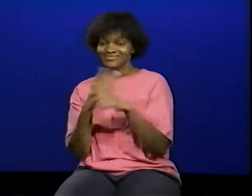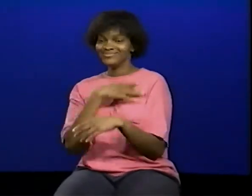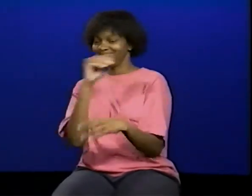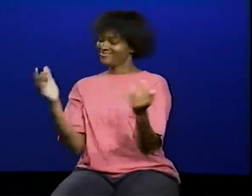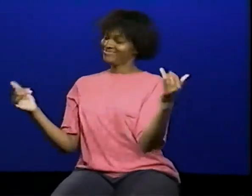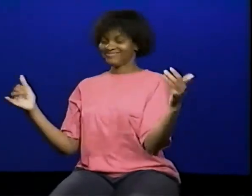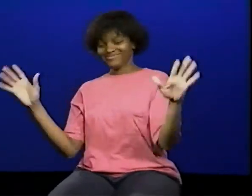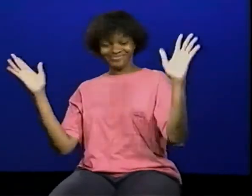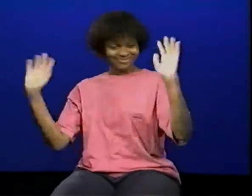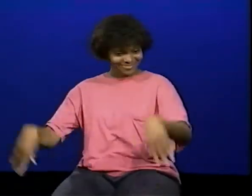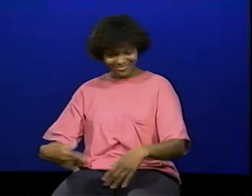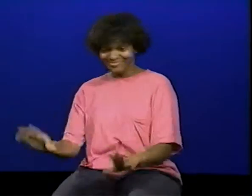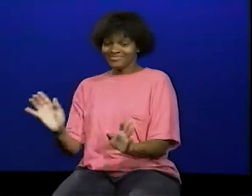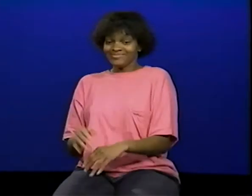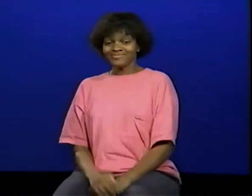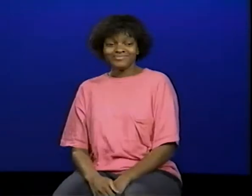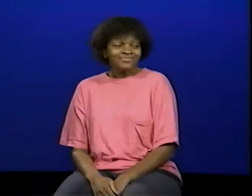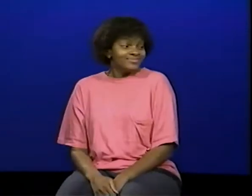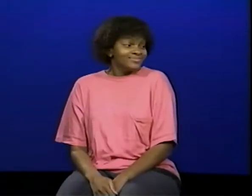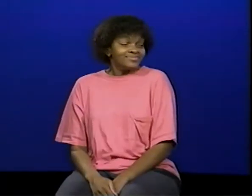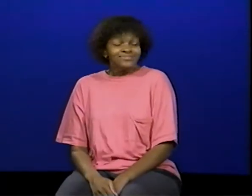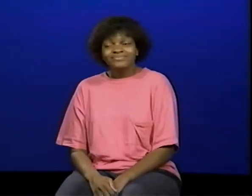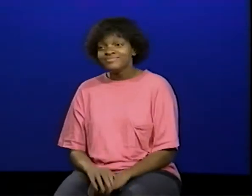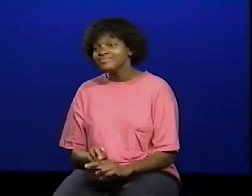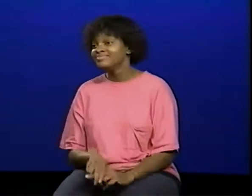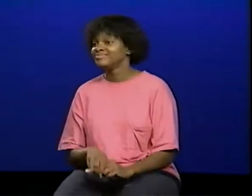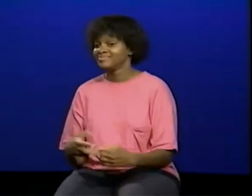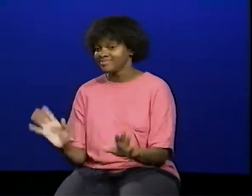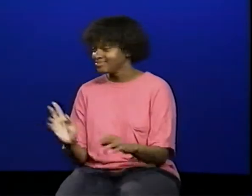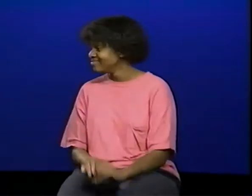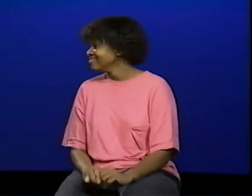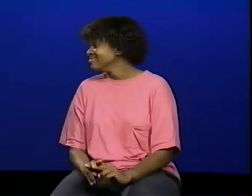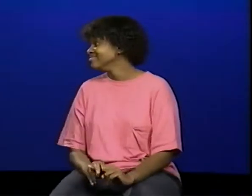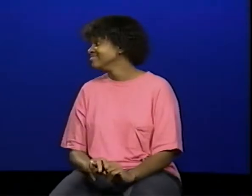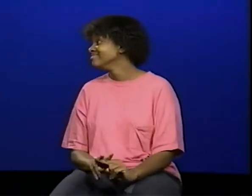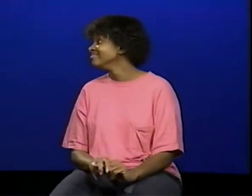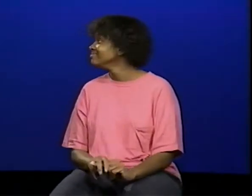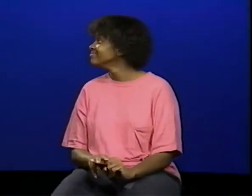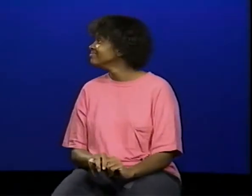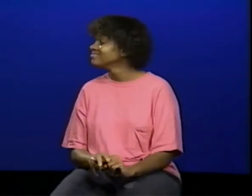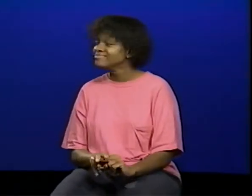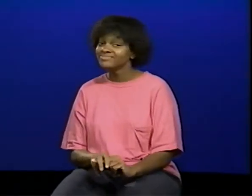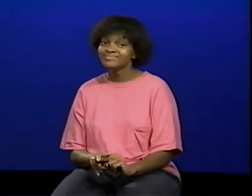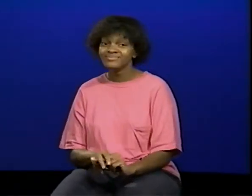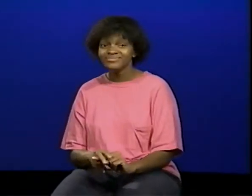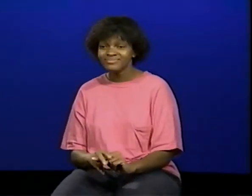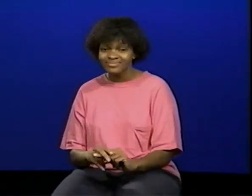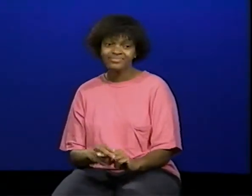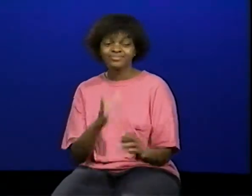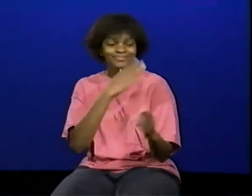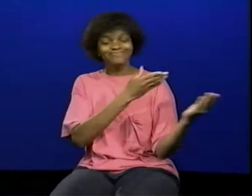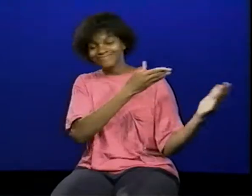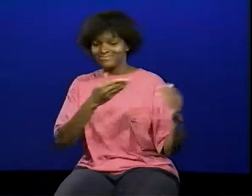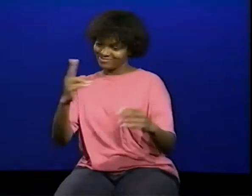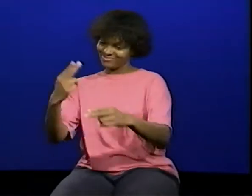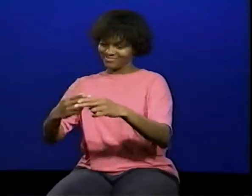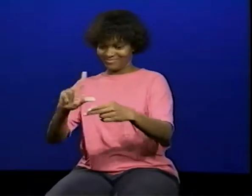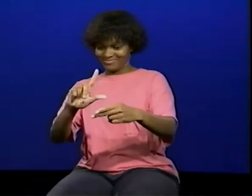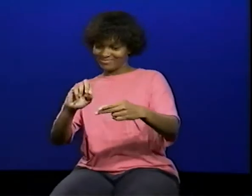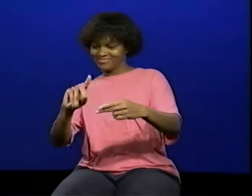a doctor. I was just making up all kinds of people to call. Well, even that got boring after a while, so I was sitting in my chair, swinging my